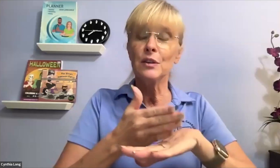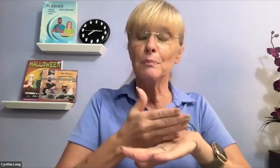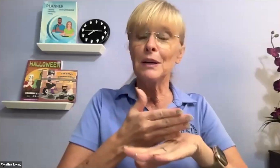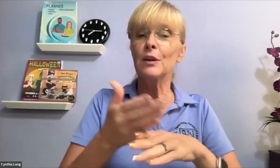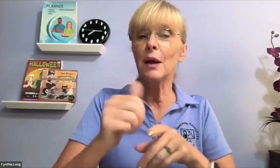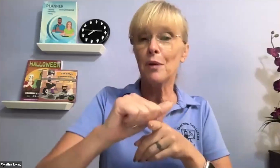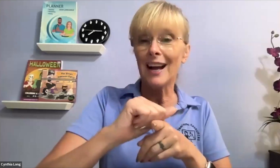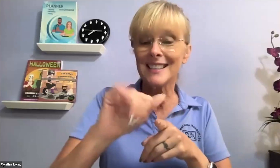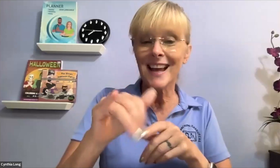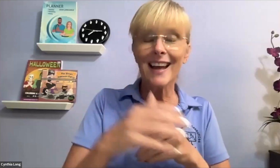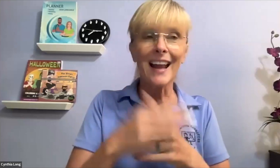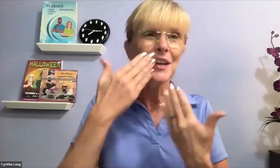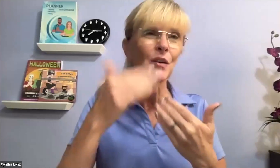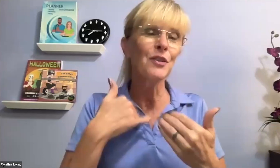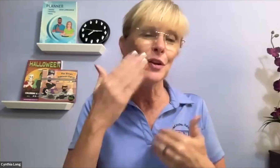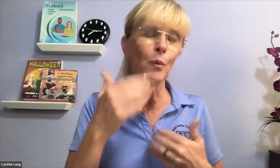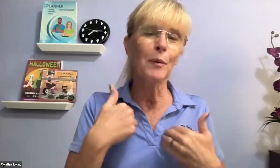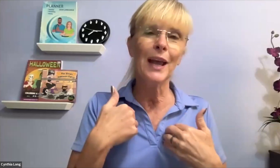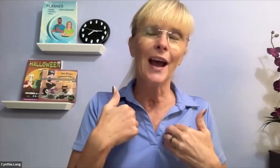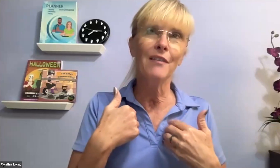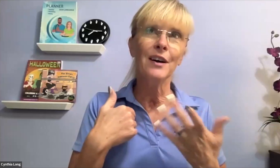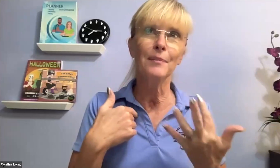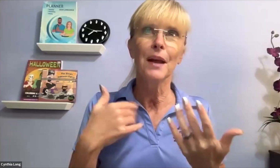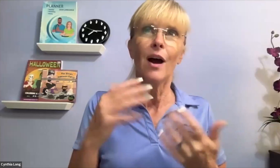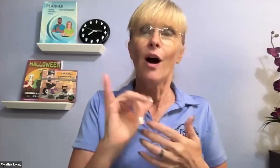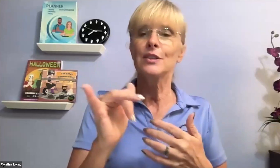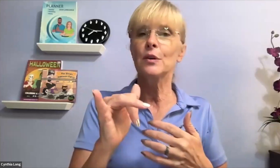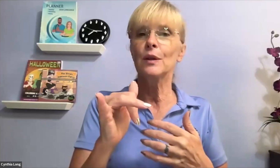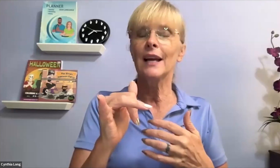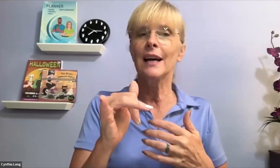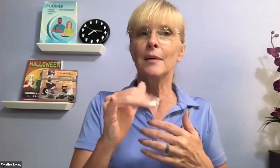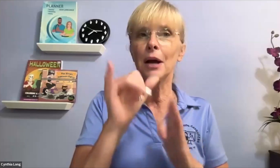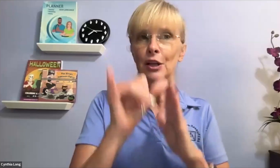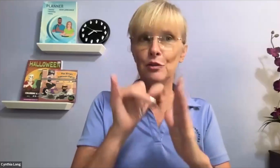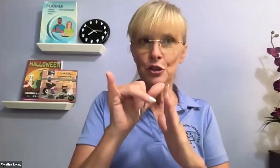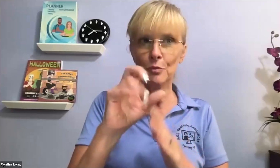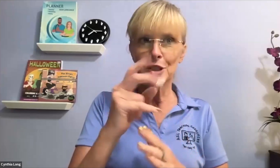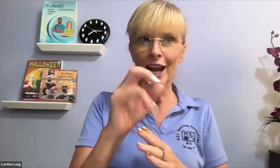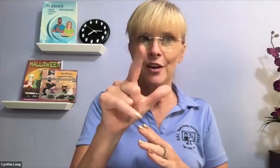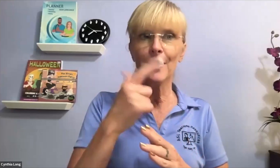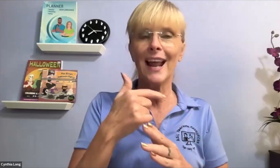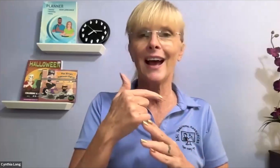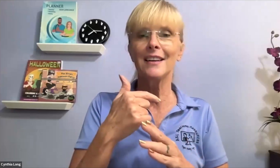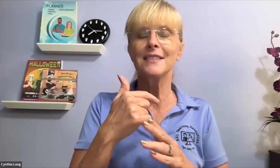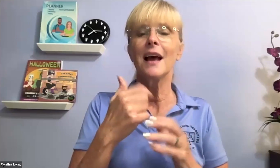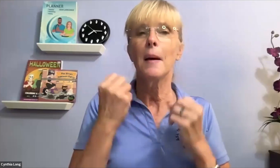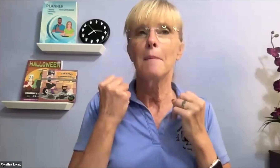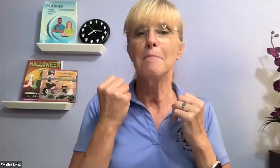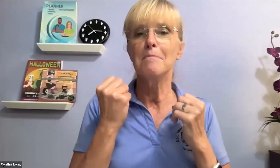to build and practice that. I didn't know if you know, but we have also a YouTube channel that has